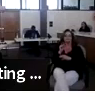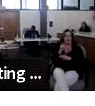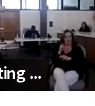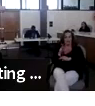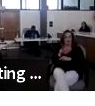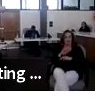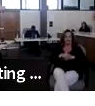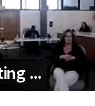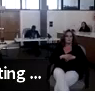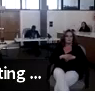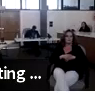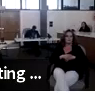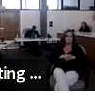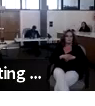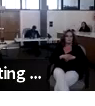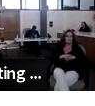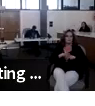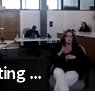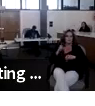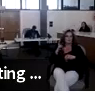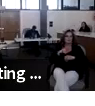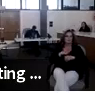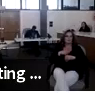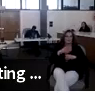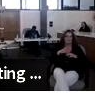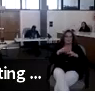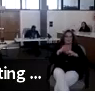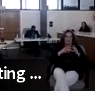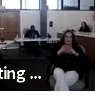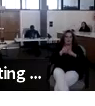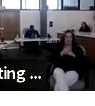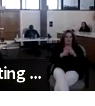portion here by the building looking to the east.